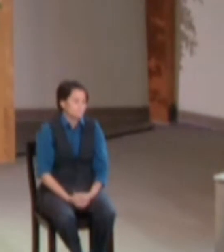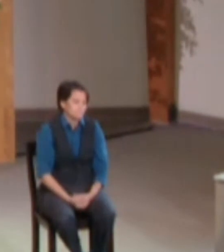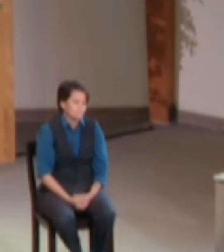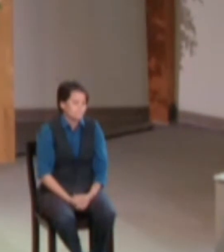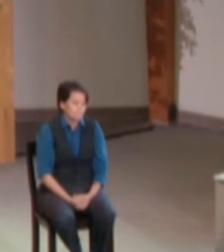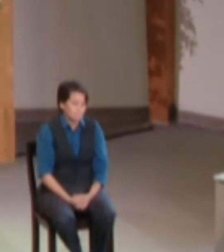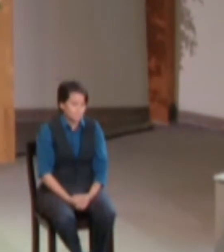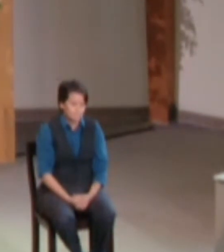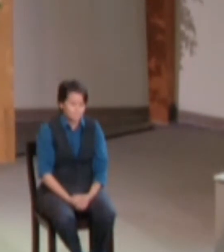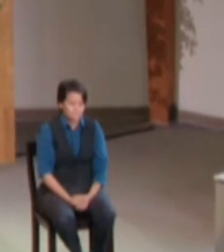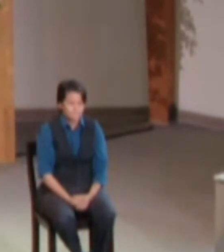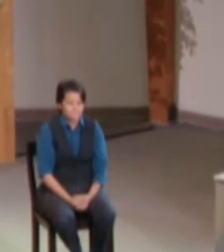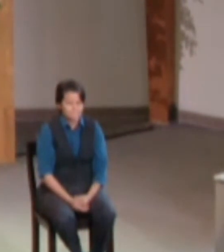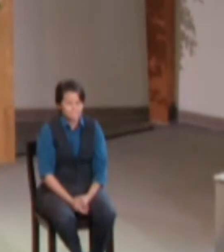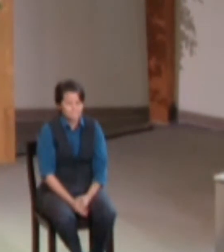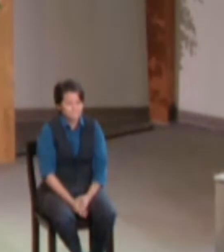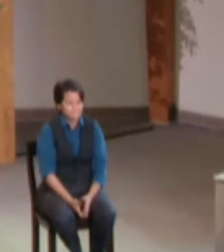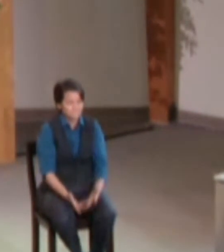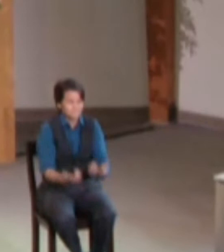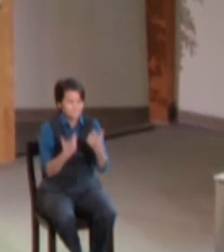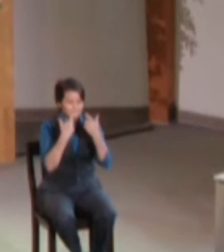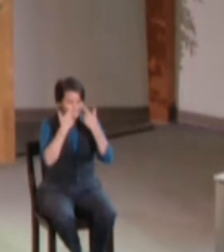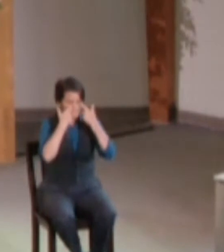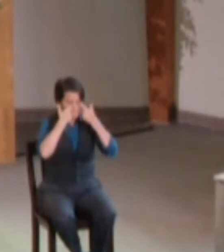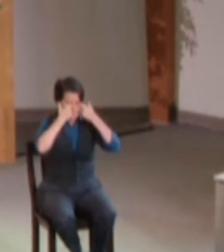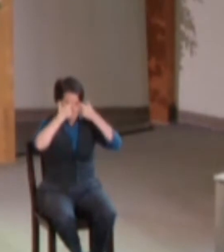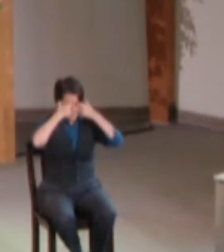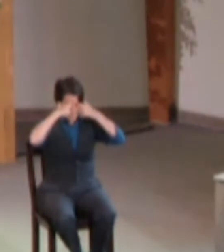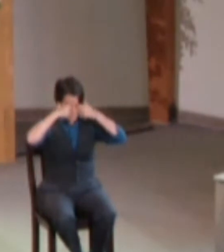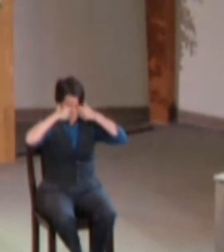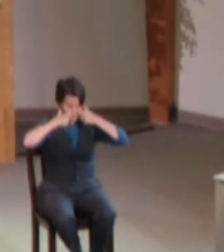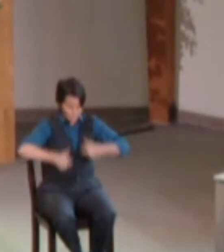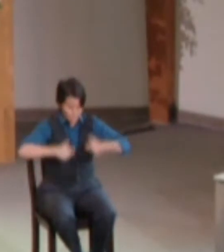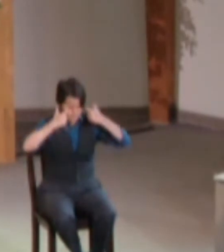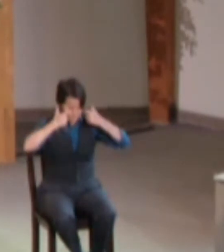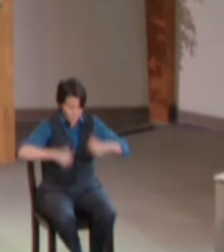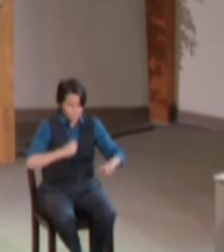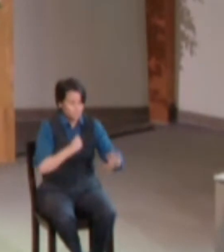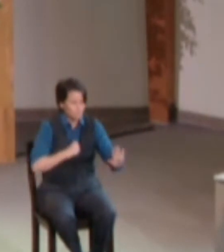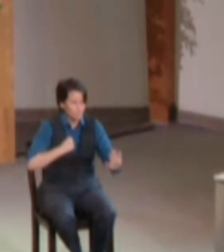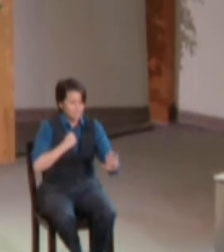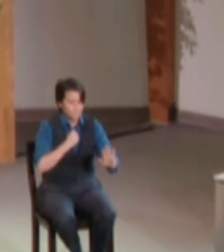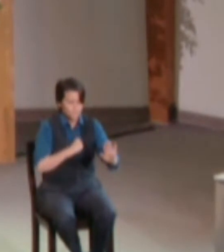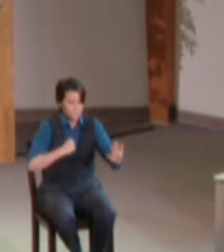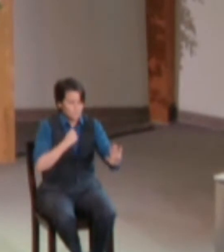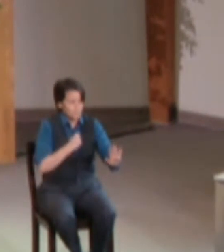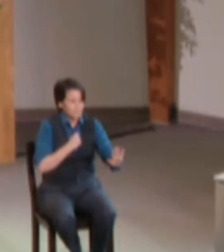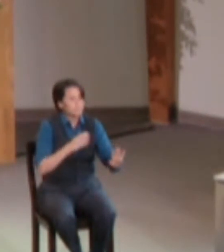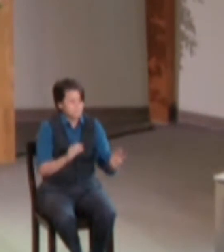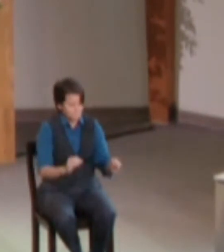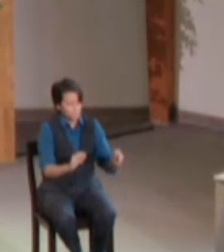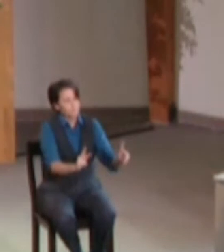And the water, just the tears came down, and I said, I'm so sorry, I'm so sorry. He said, it's gonna be